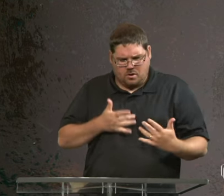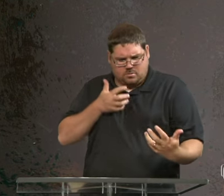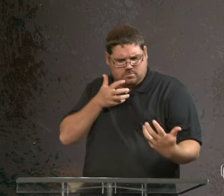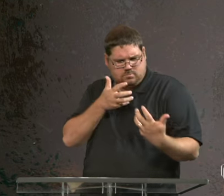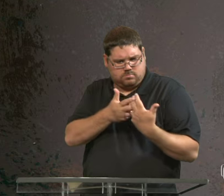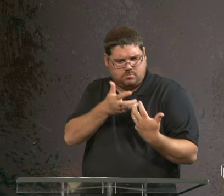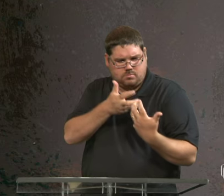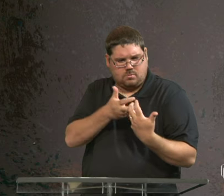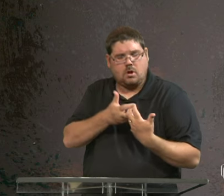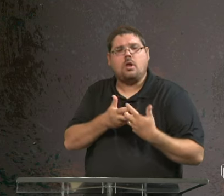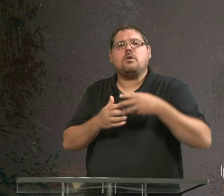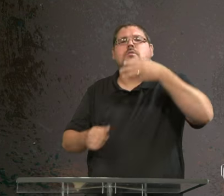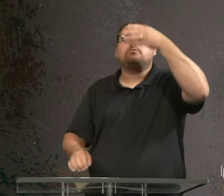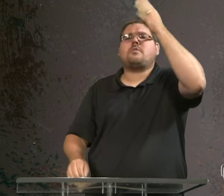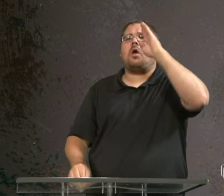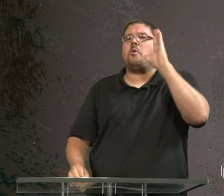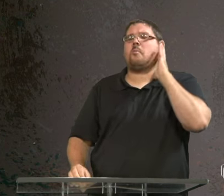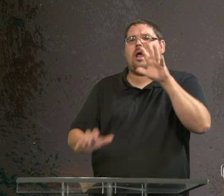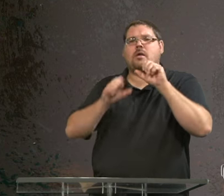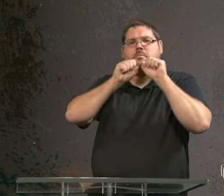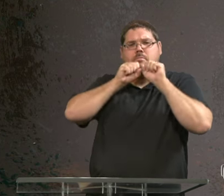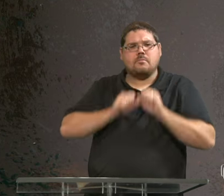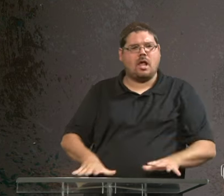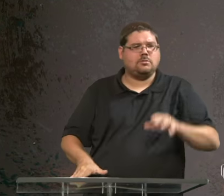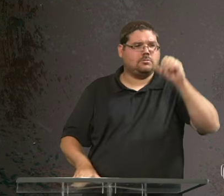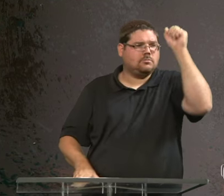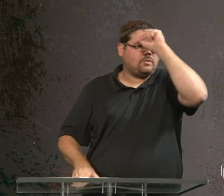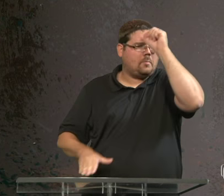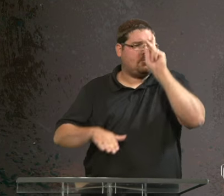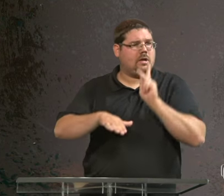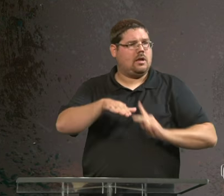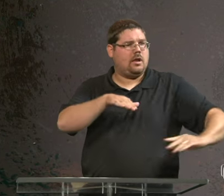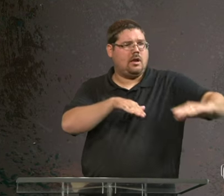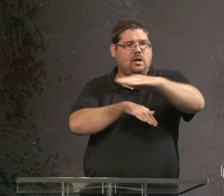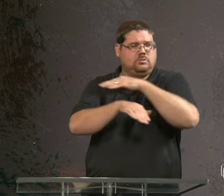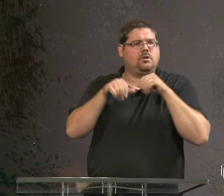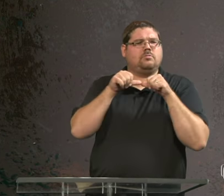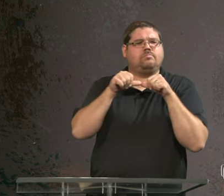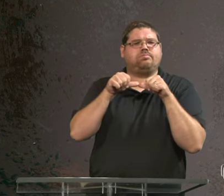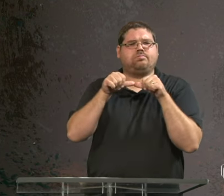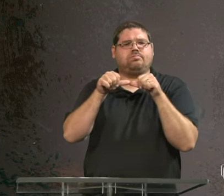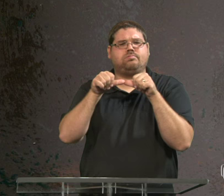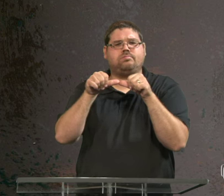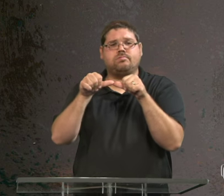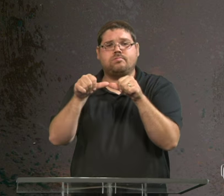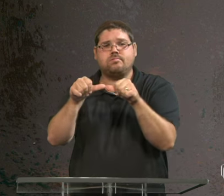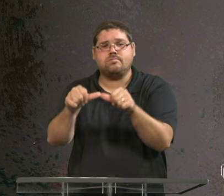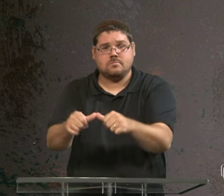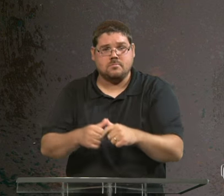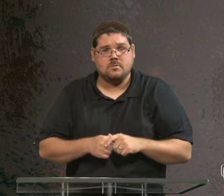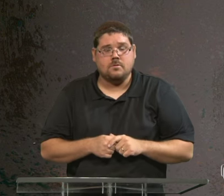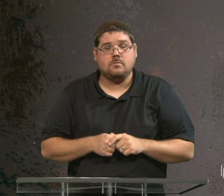to apply these words of God to your life, and God would bless you.